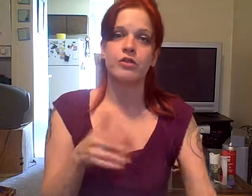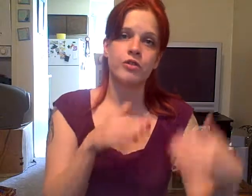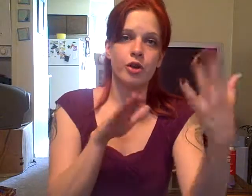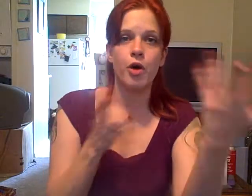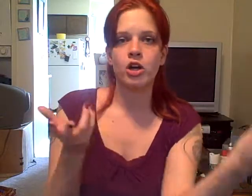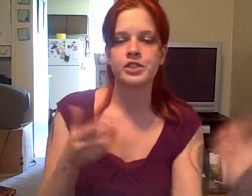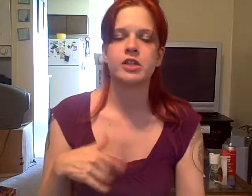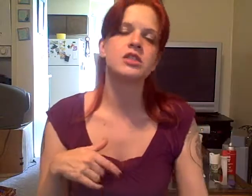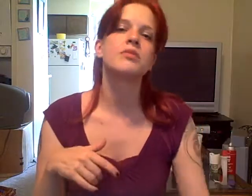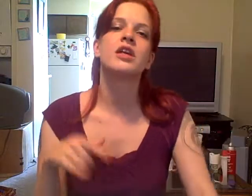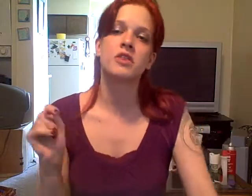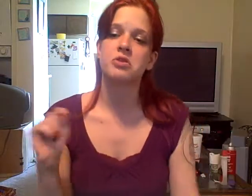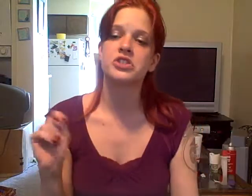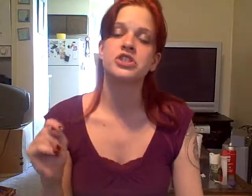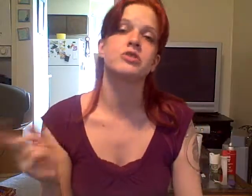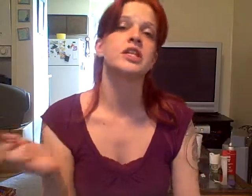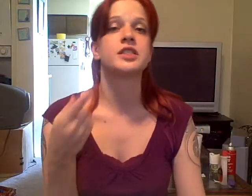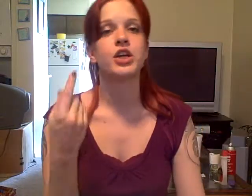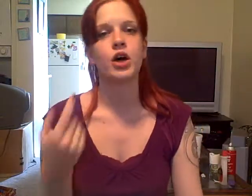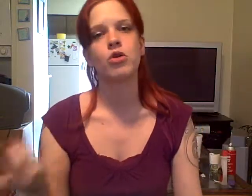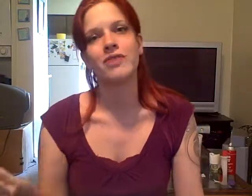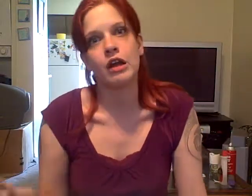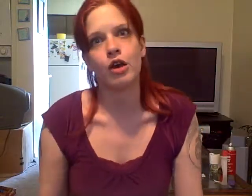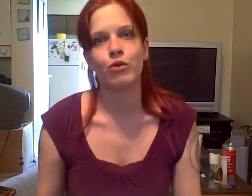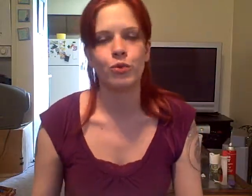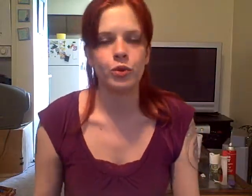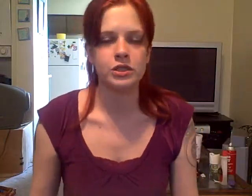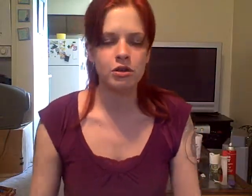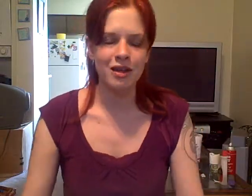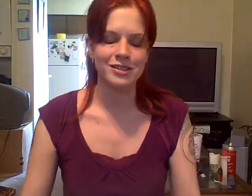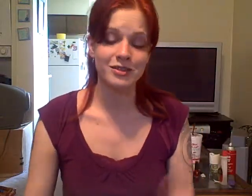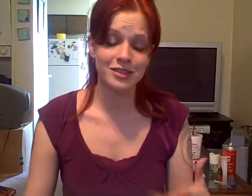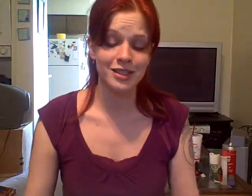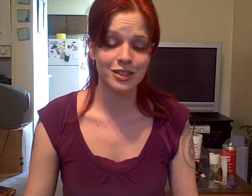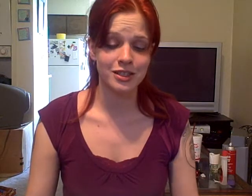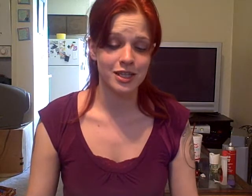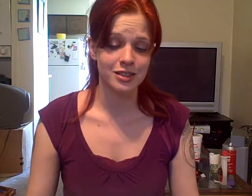your partner's there or something, then you can just do this and go and they know what's going on. So it's a good sign to know.